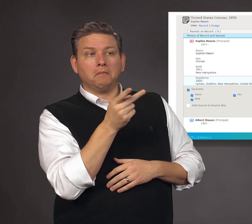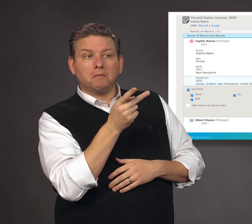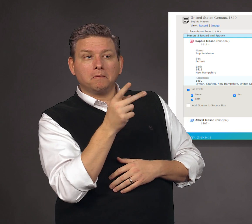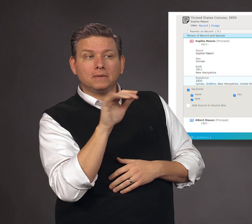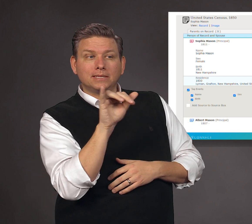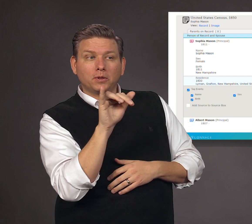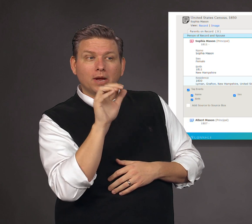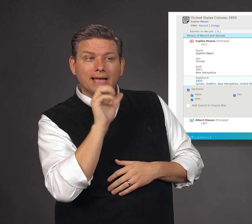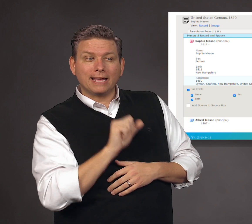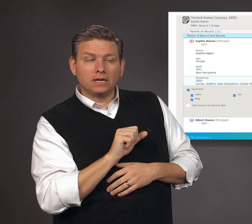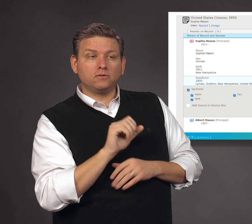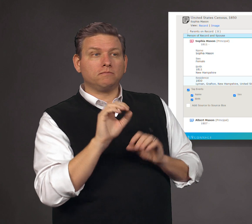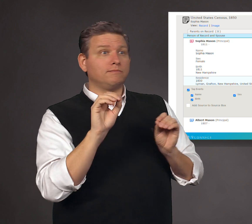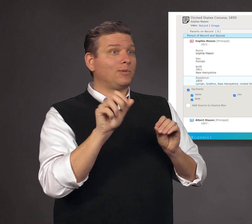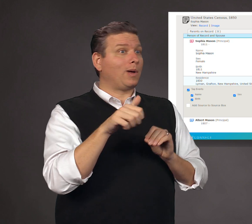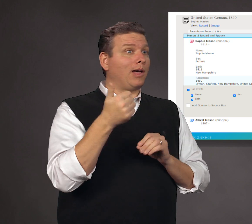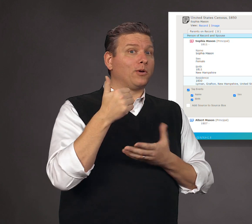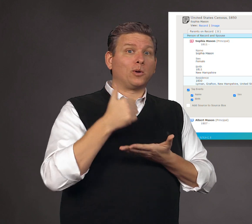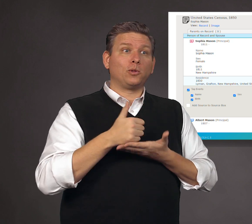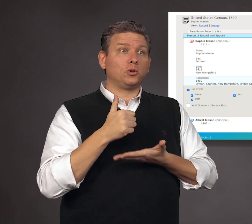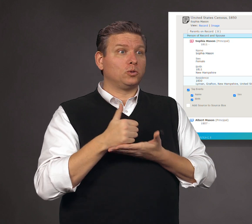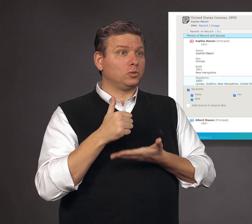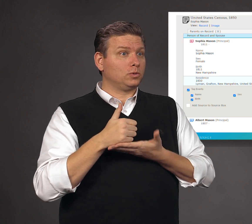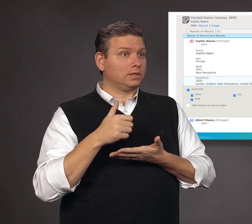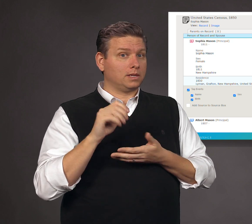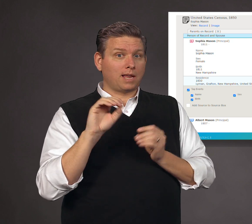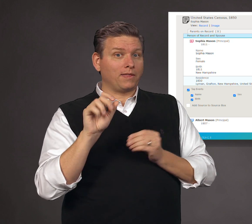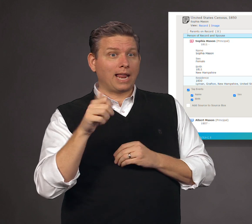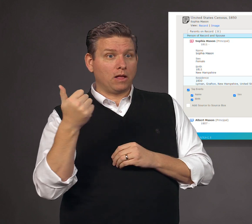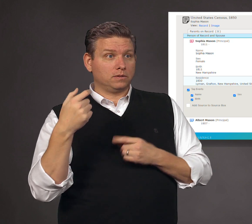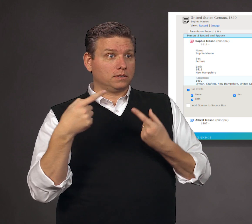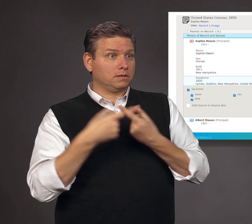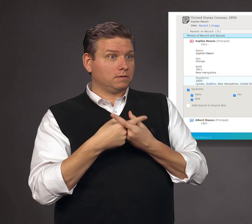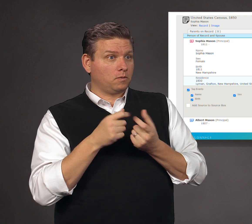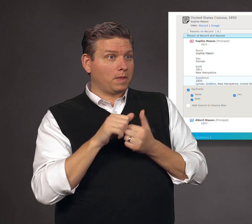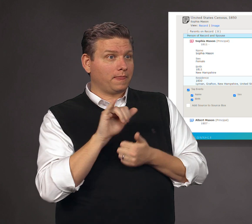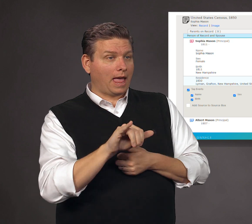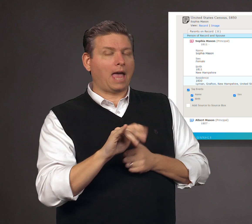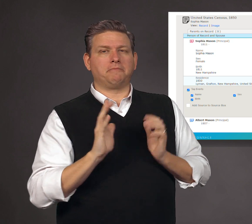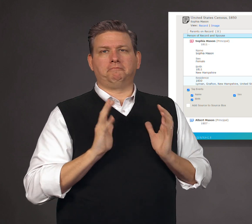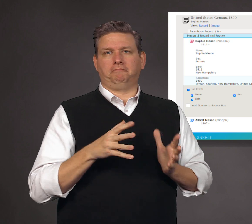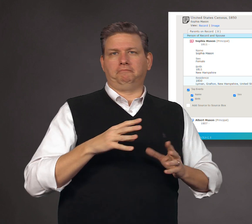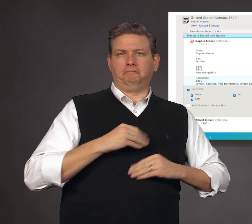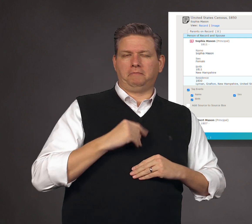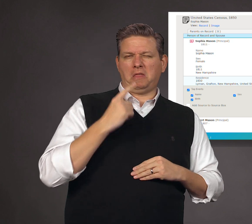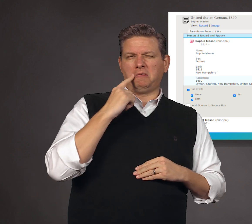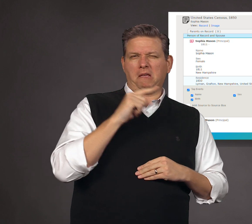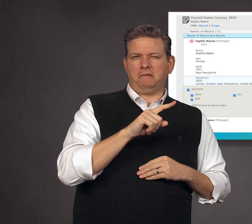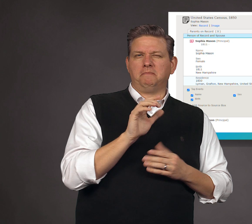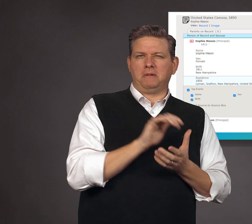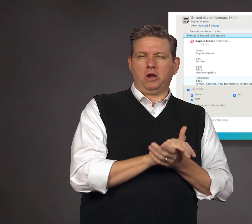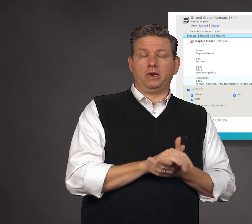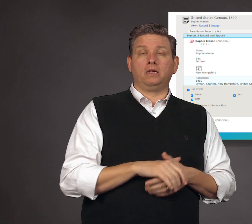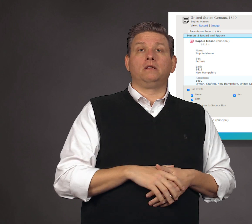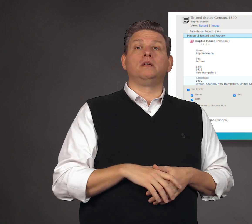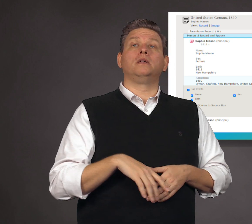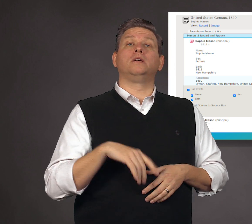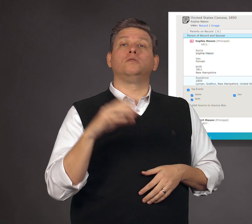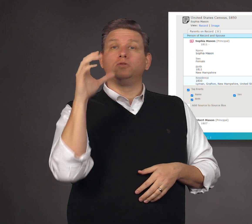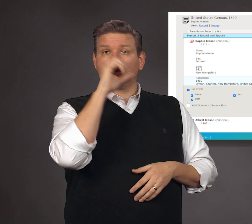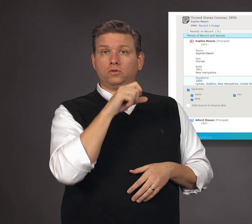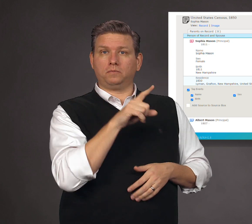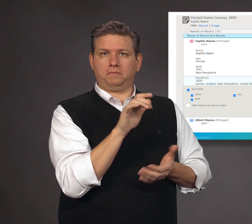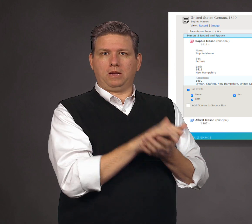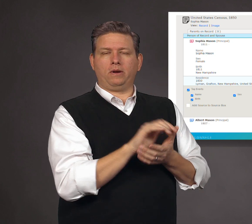and no other clues exist to make you think otherwise. In this case, we already know that Sophia was married to a man named